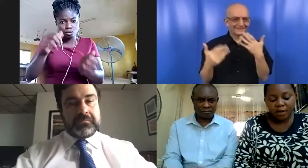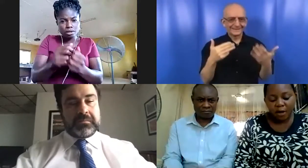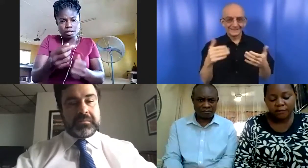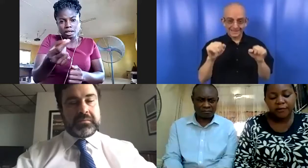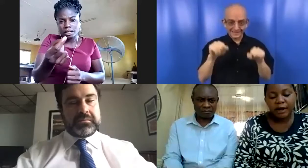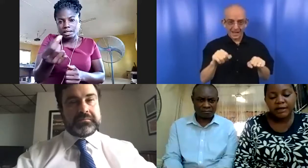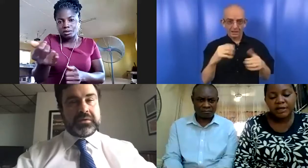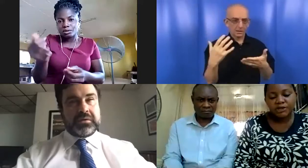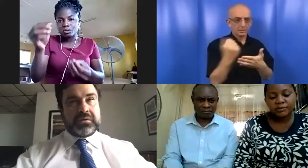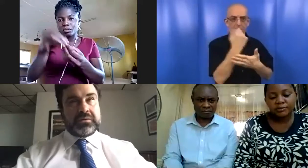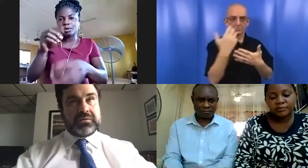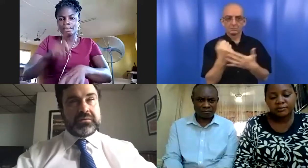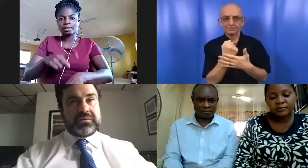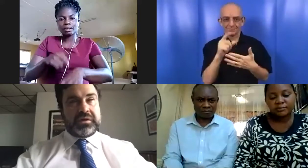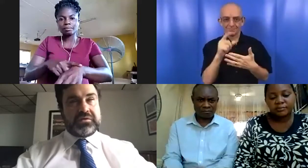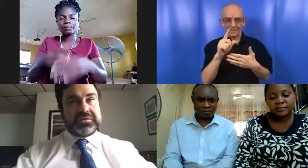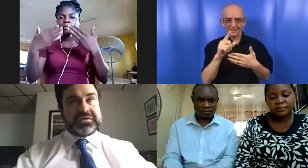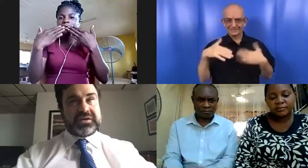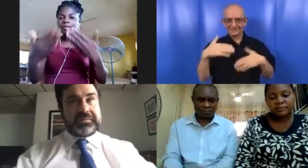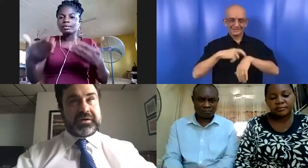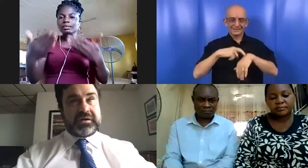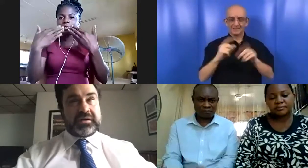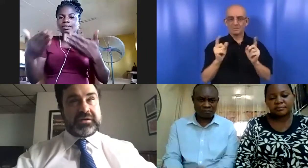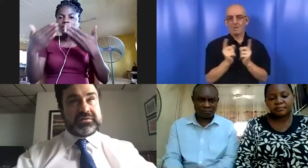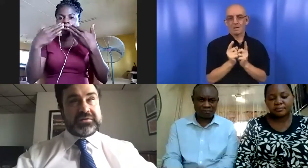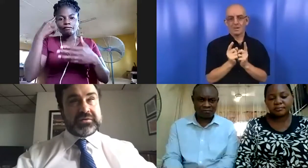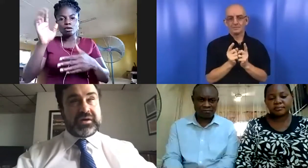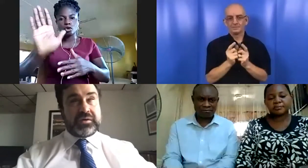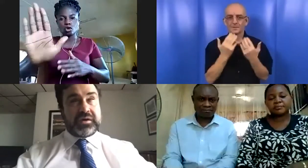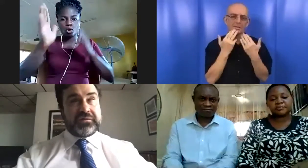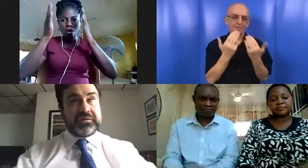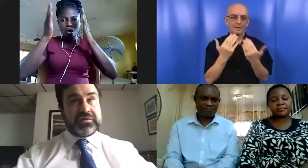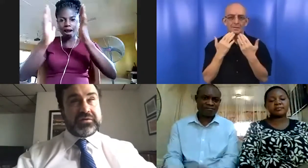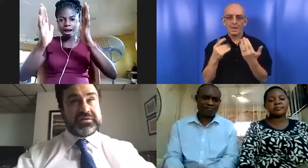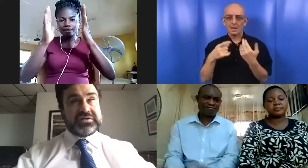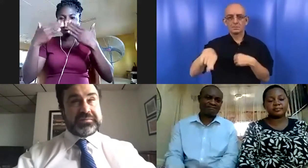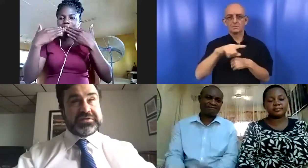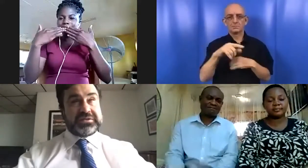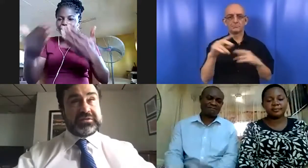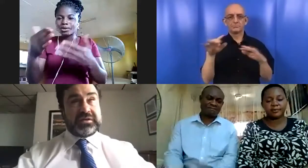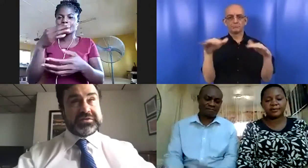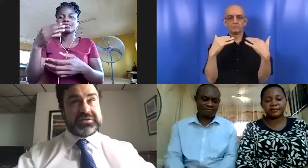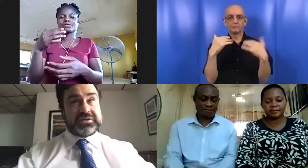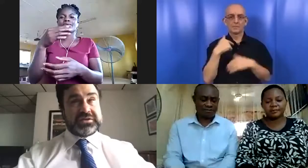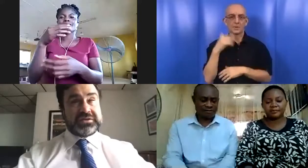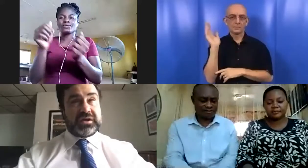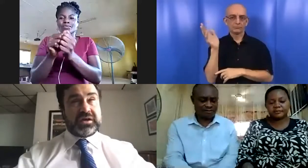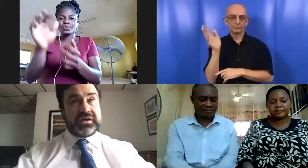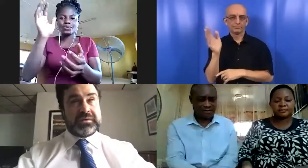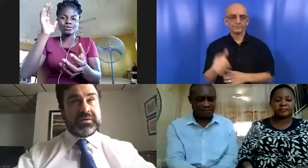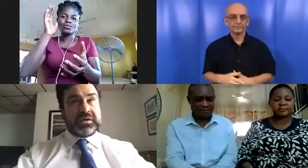Thank you all for your attention. Thank you, Mr. Kappa, and to your kind wife for this